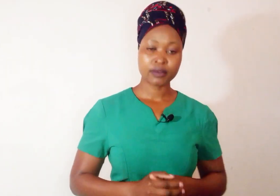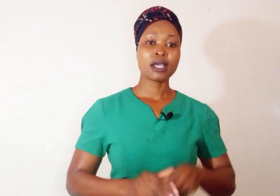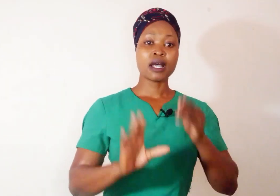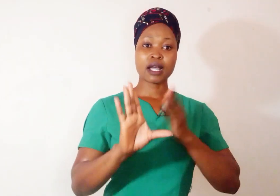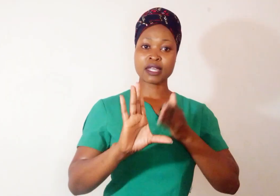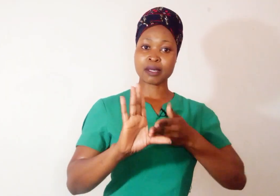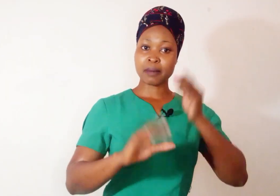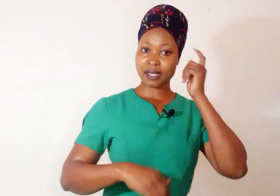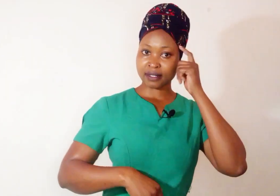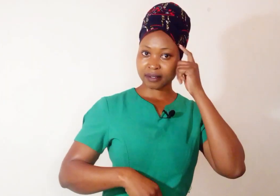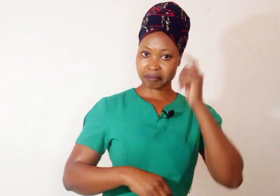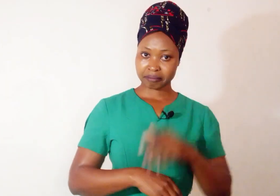In the mind.